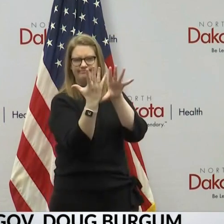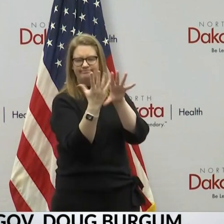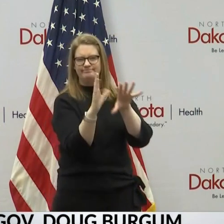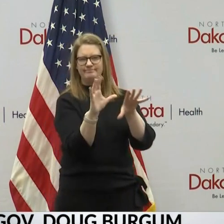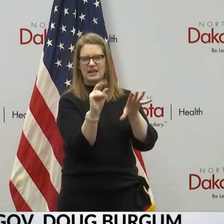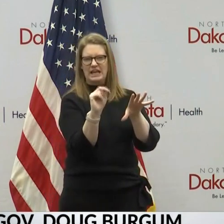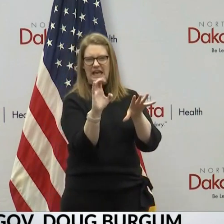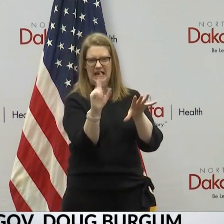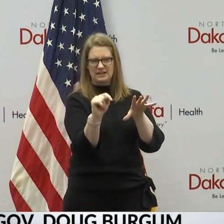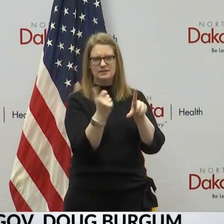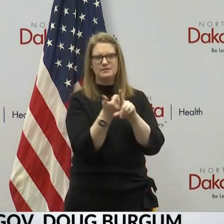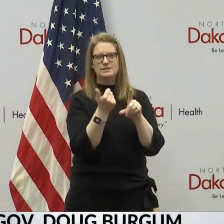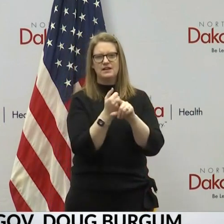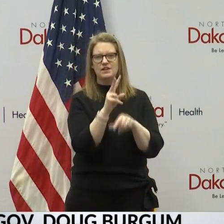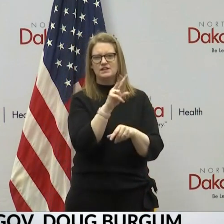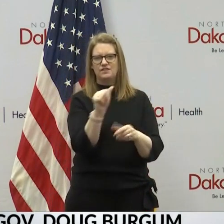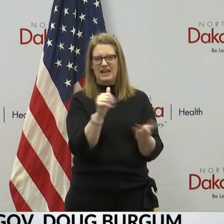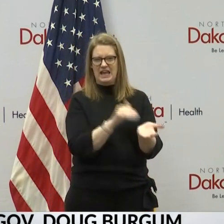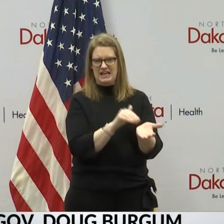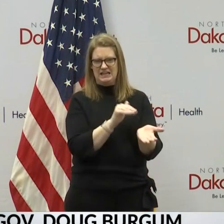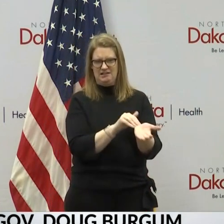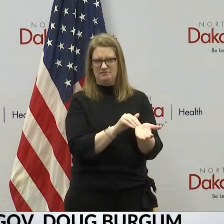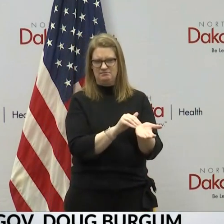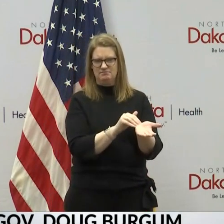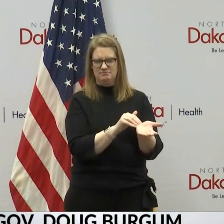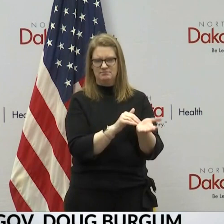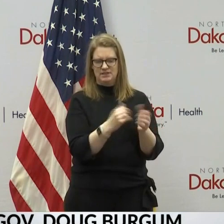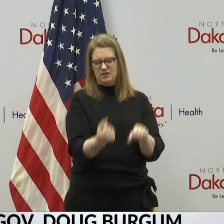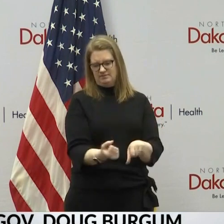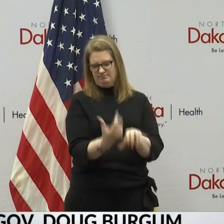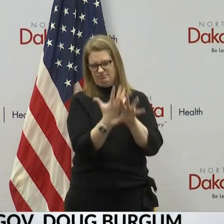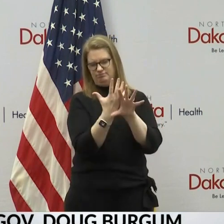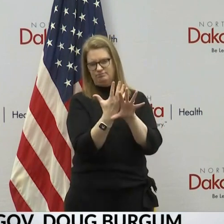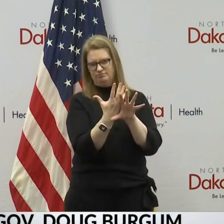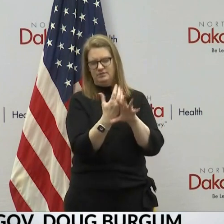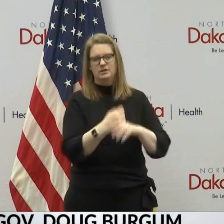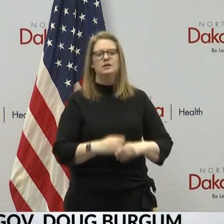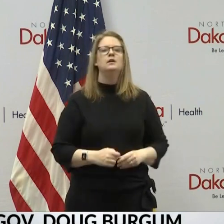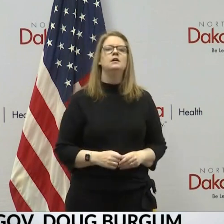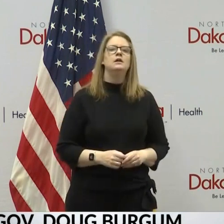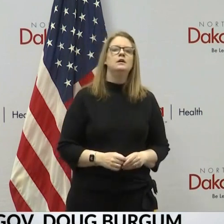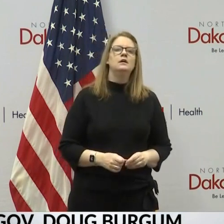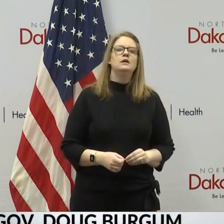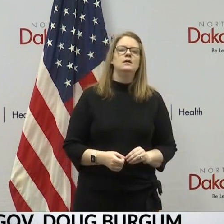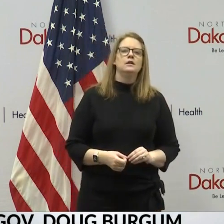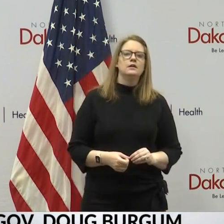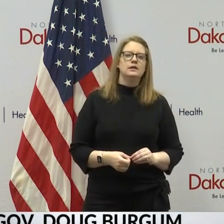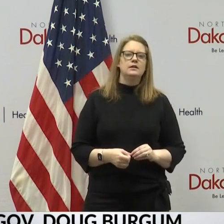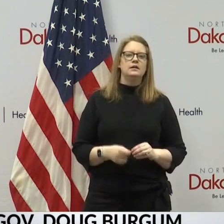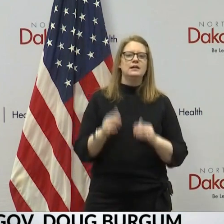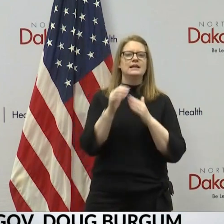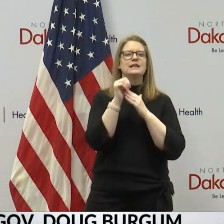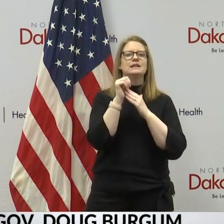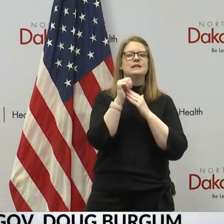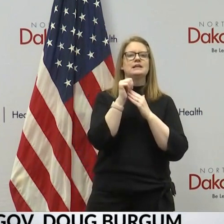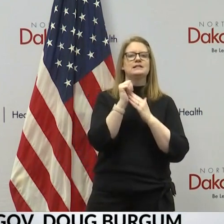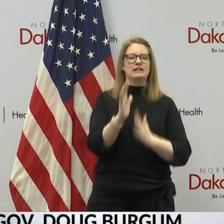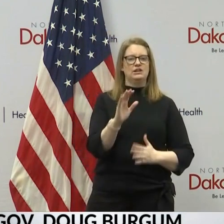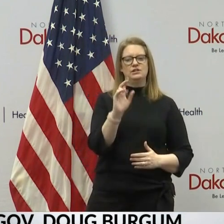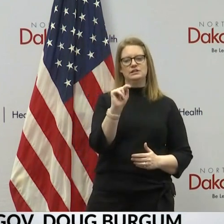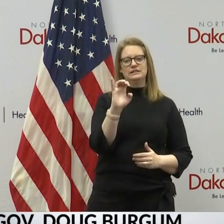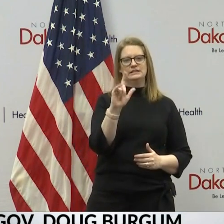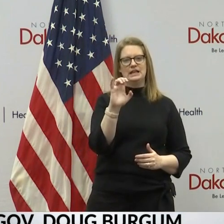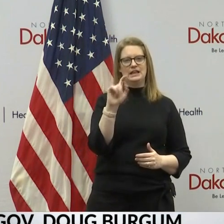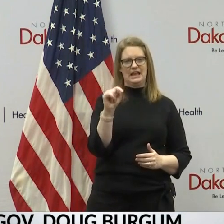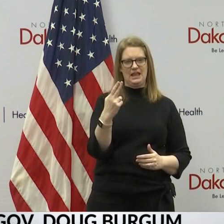with VA physicians on your own device. And as a leader in telehealth and with the support of